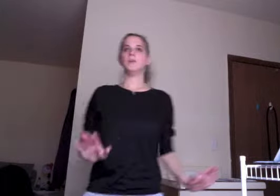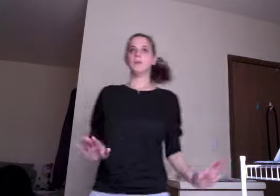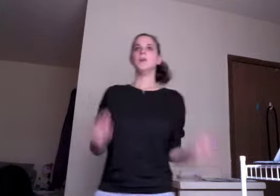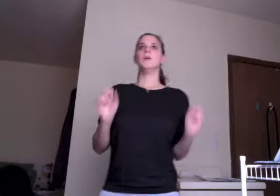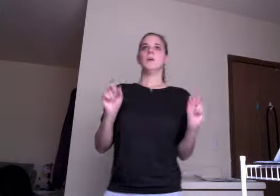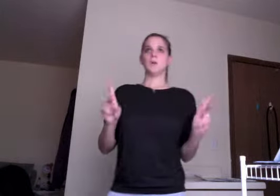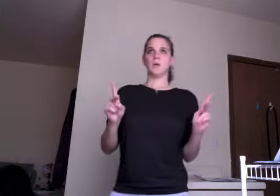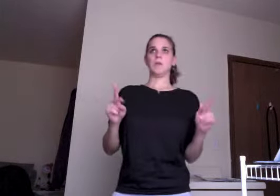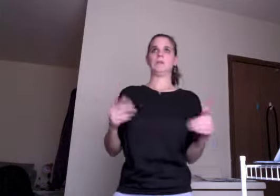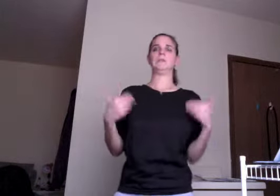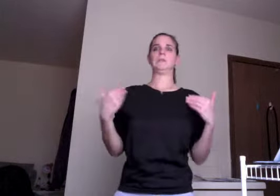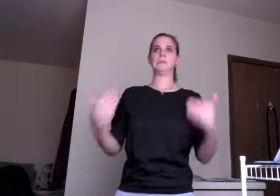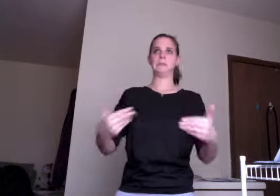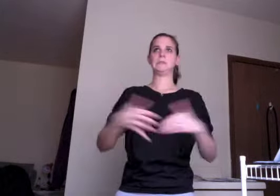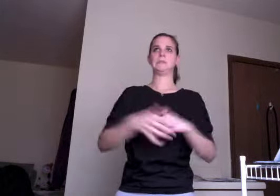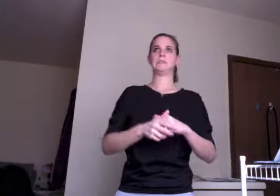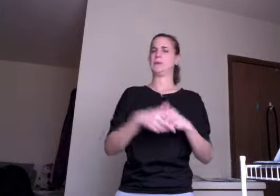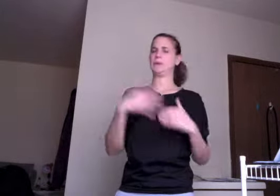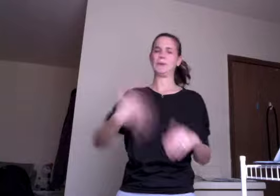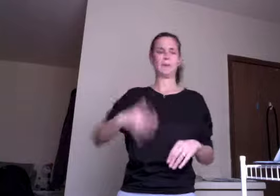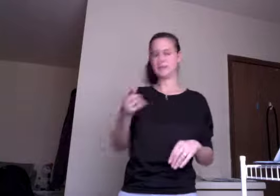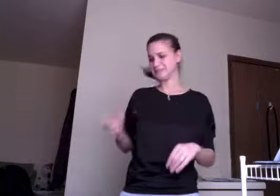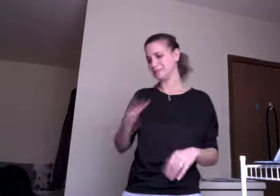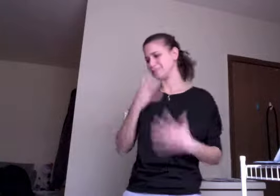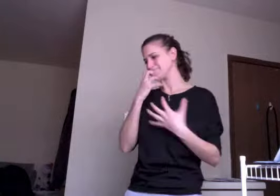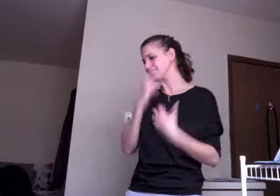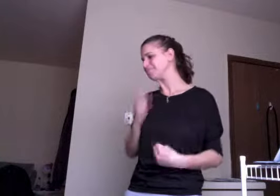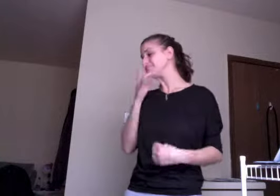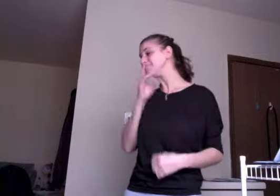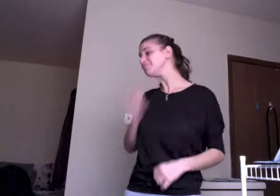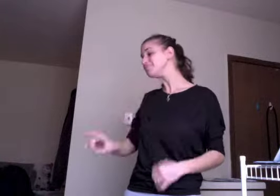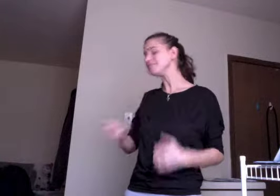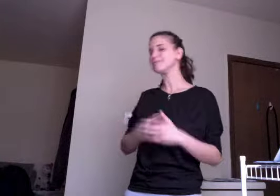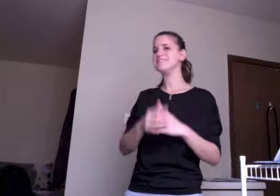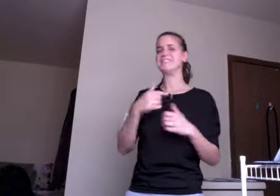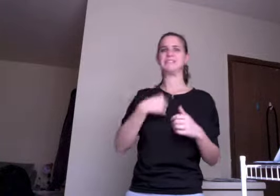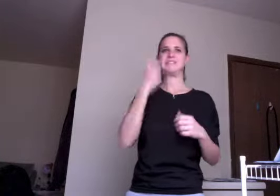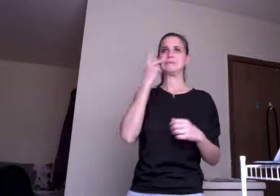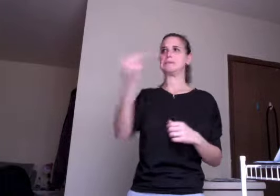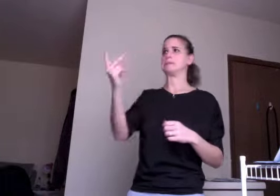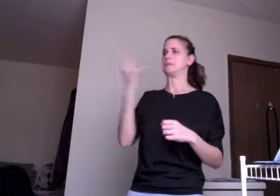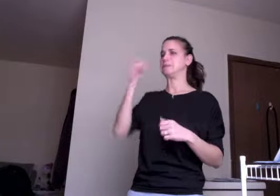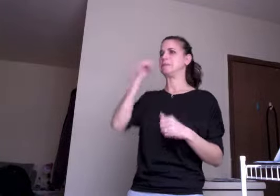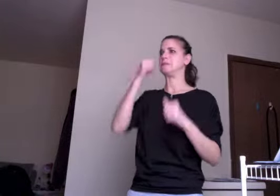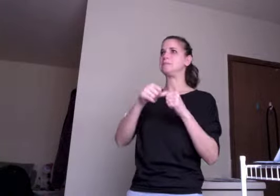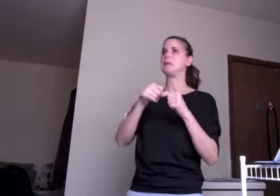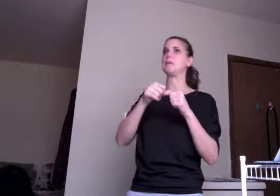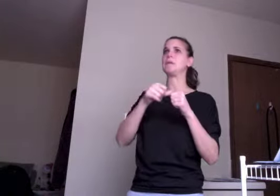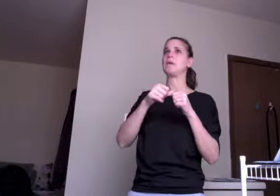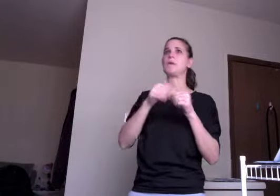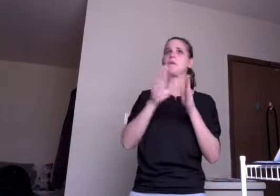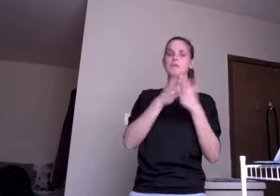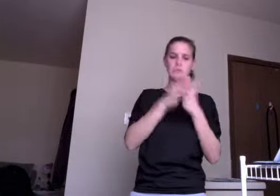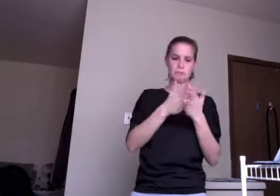I didn't know what happened so quick at eight I was trying to remember all the guidebooks and all I could remember was only answer the question they're asking